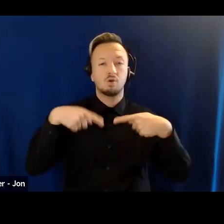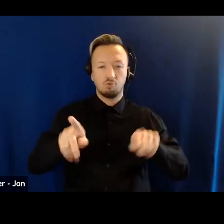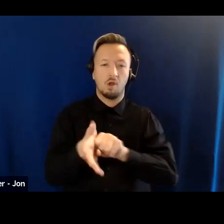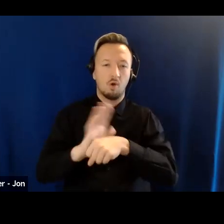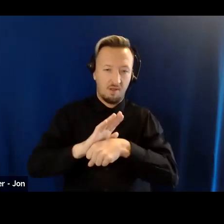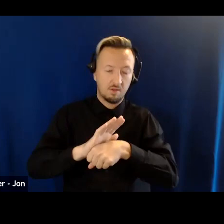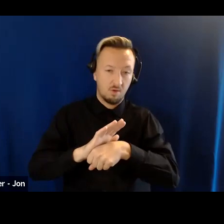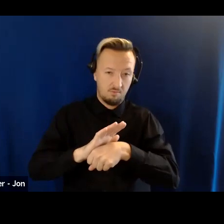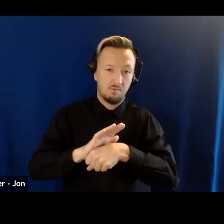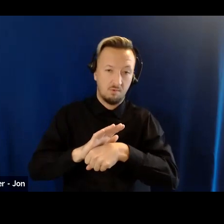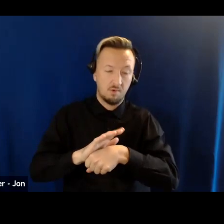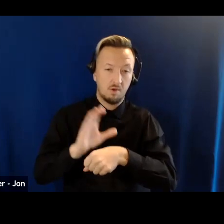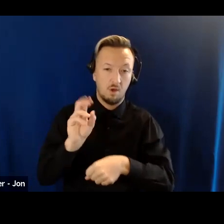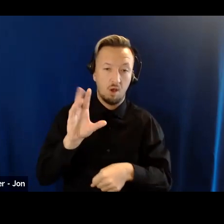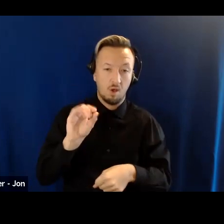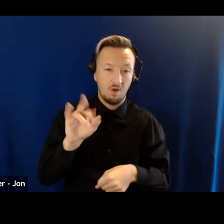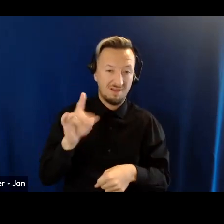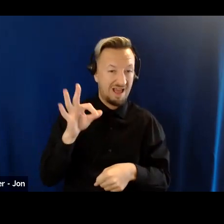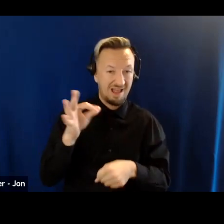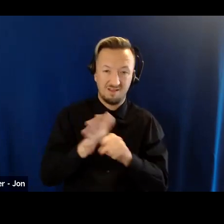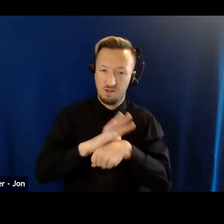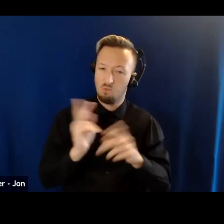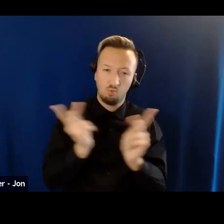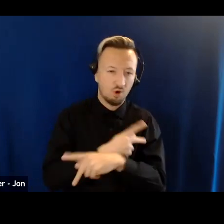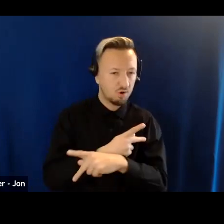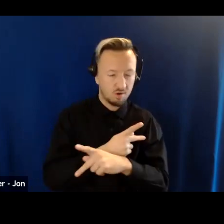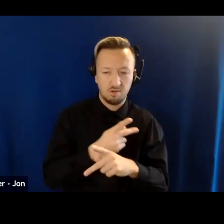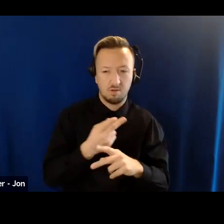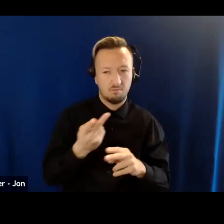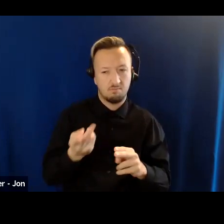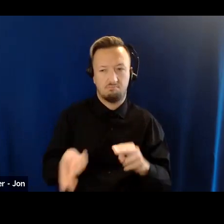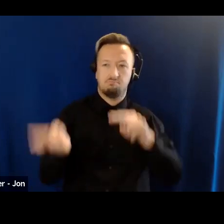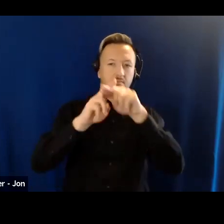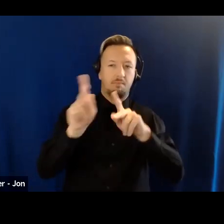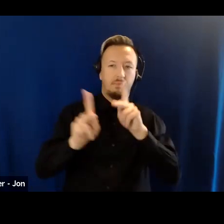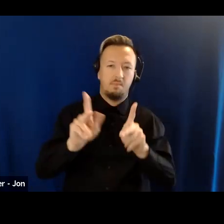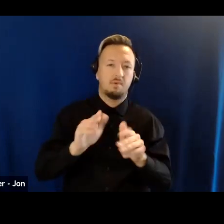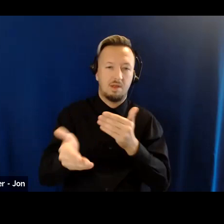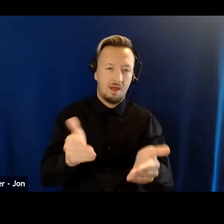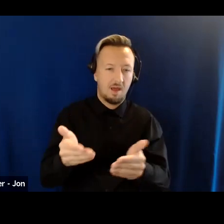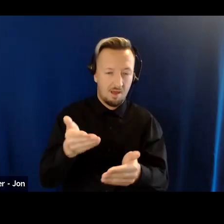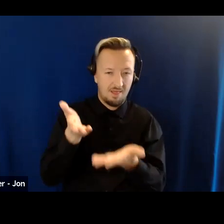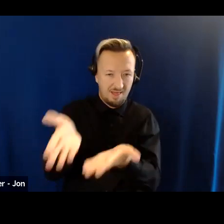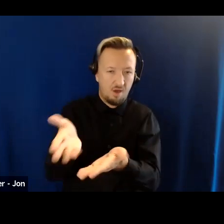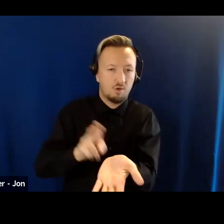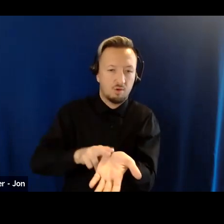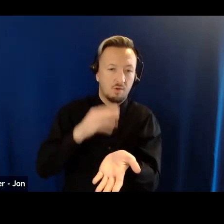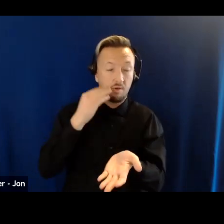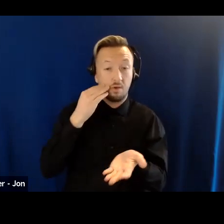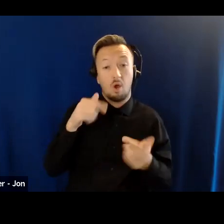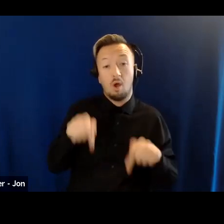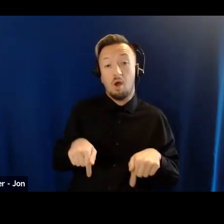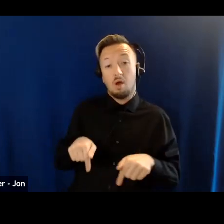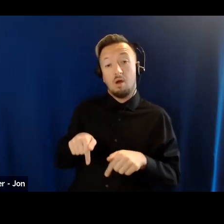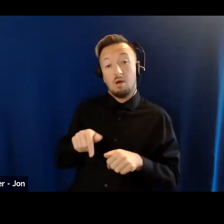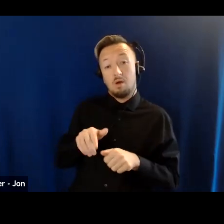from COVID-19 and other conditions related to COVID-19. So what's happening in COVID-19, and I guess